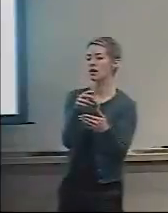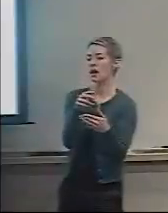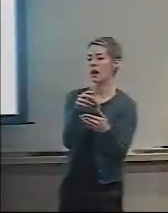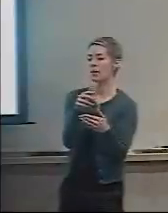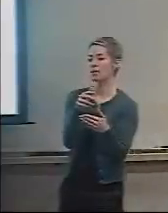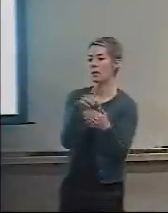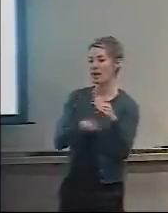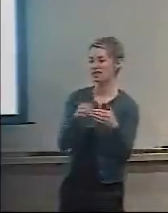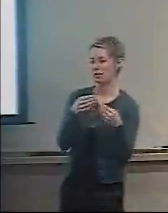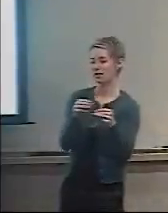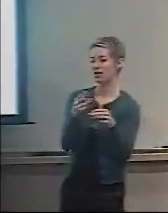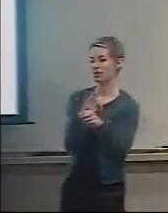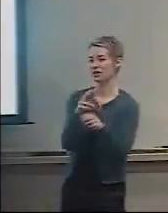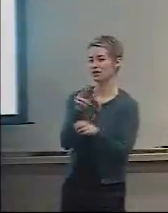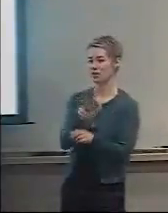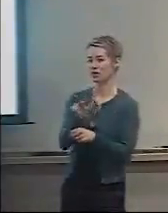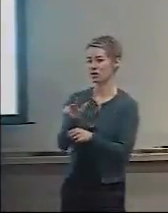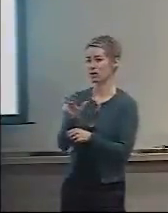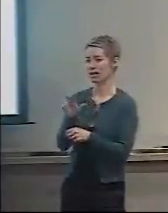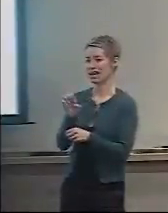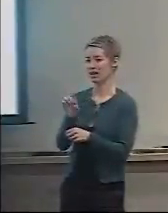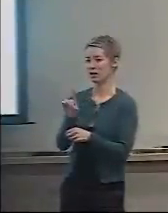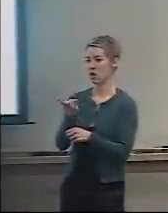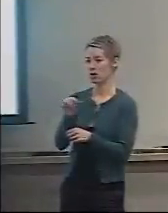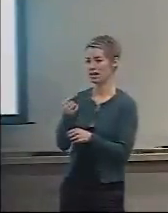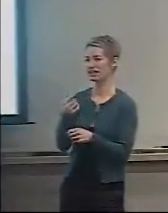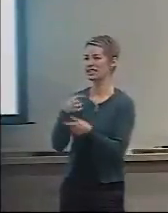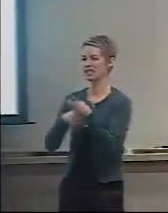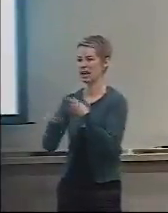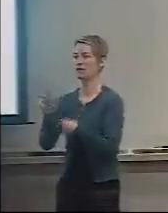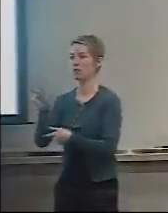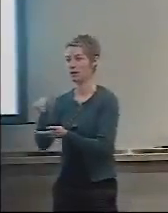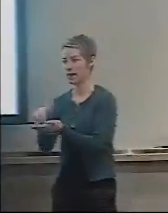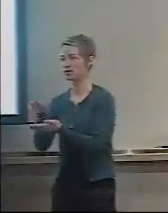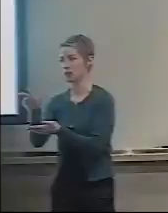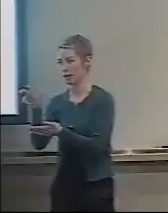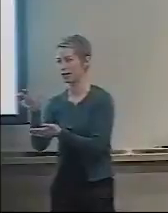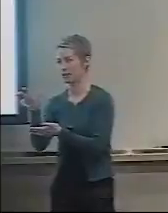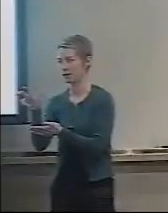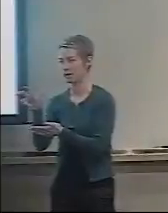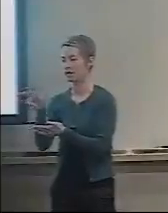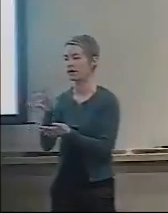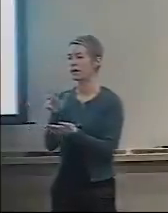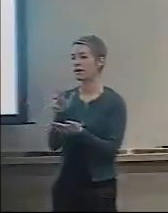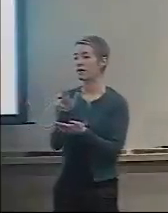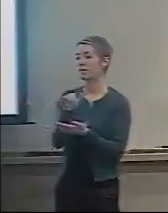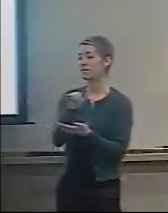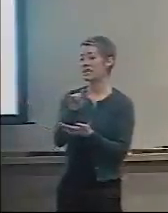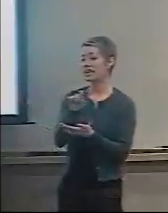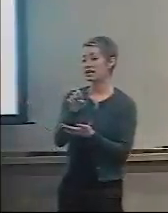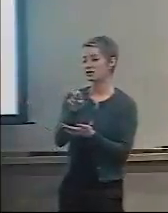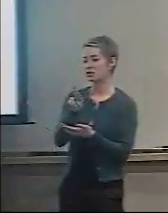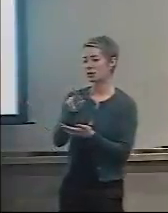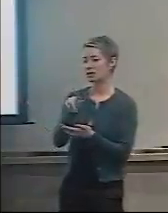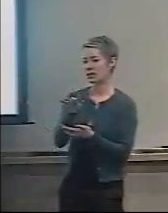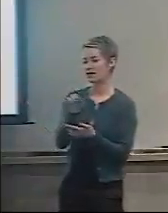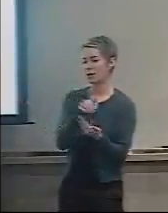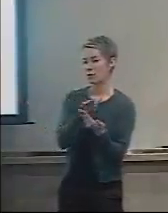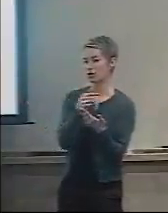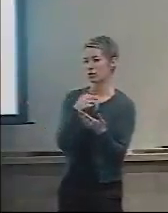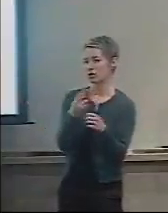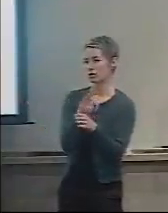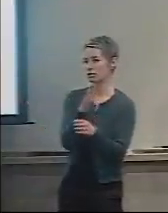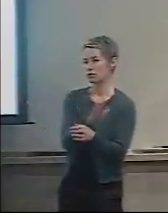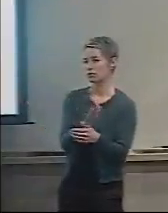of over 3,000 encodings. And the iterative approach used somewhere between 81 and